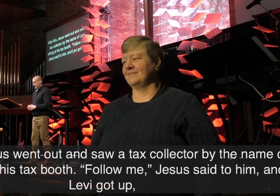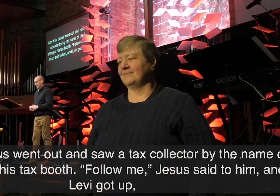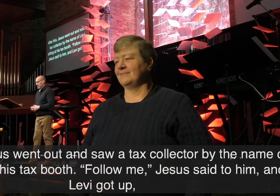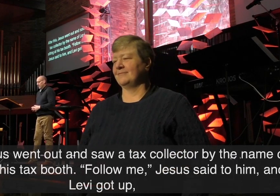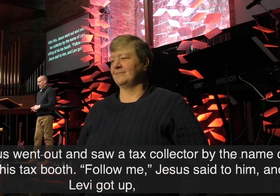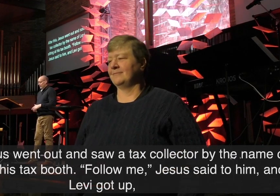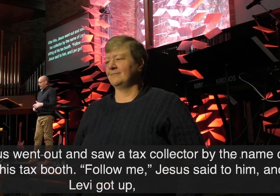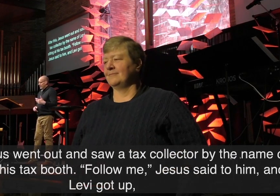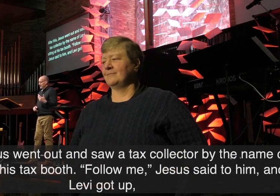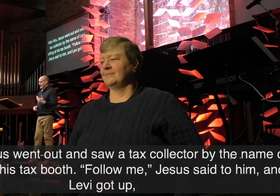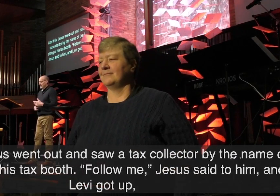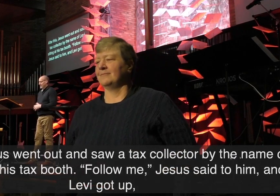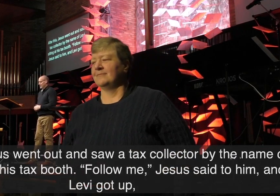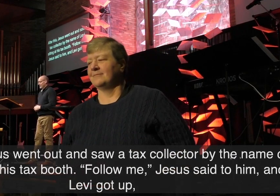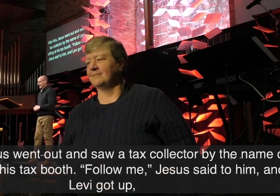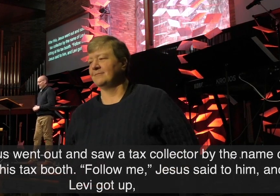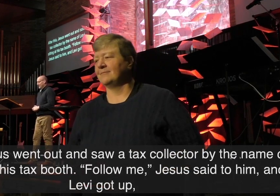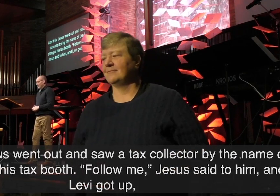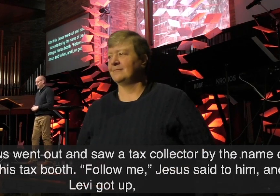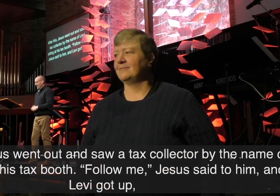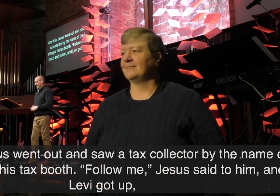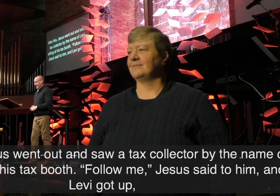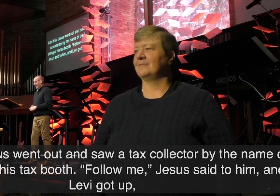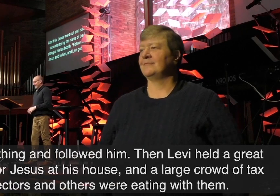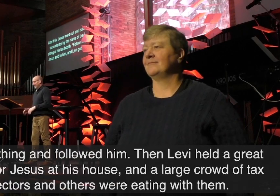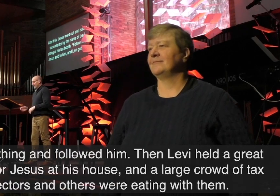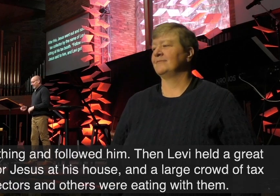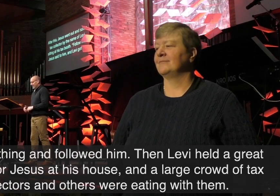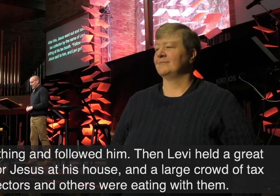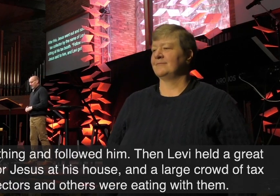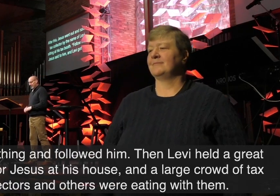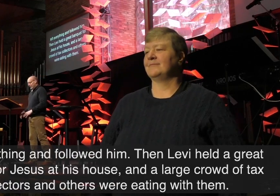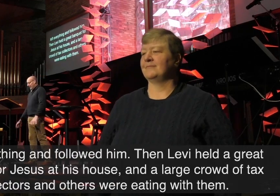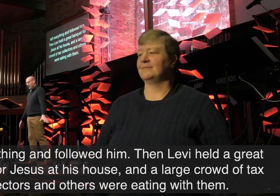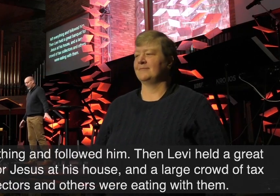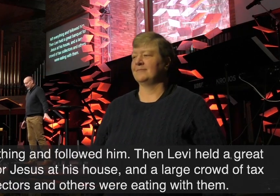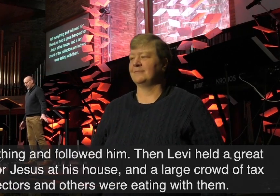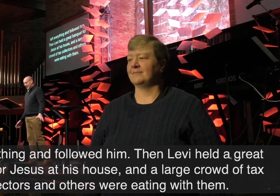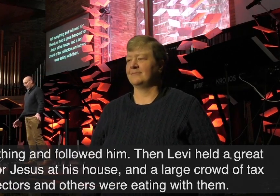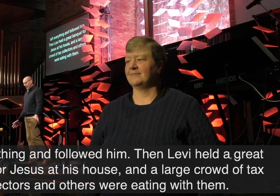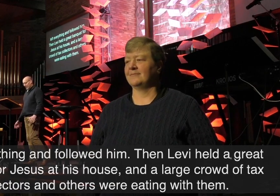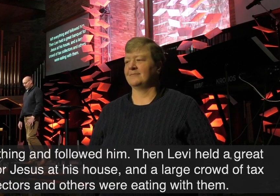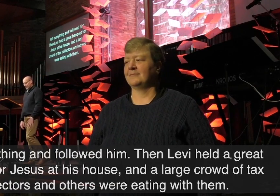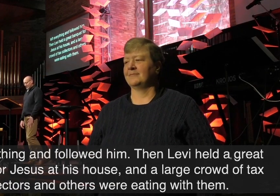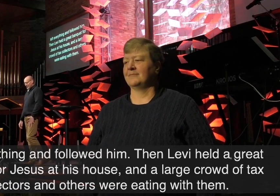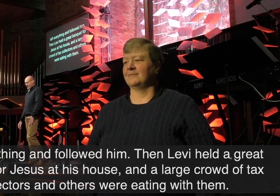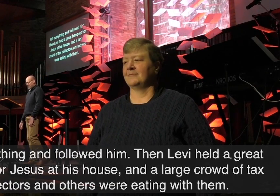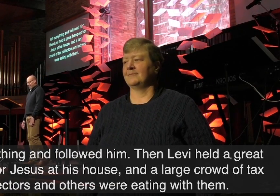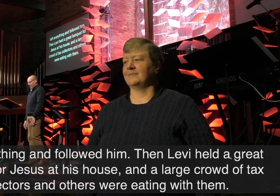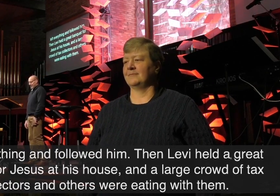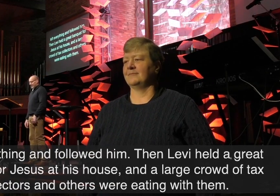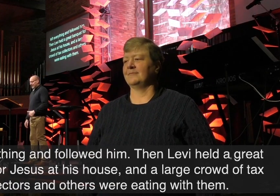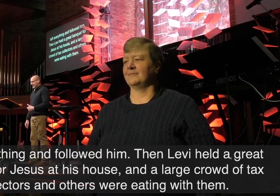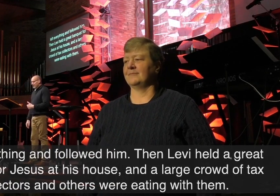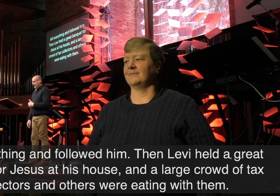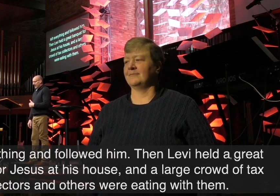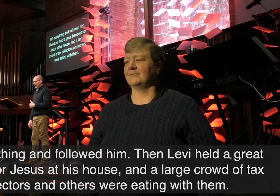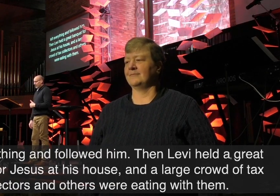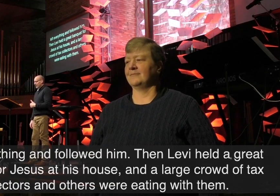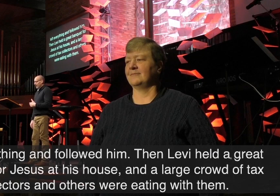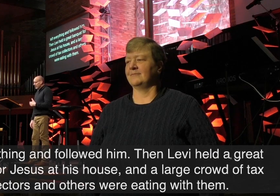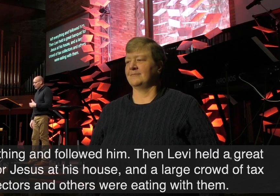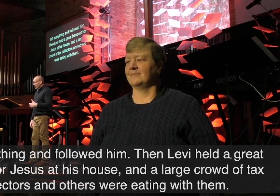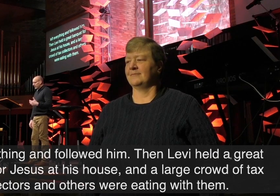tax booth. Follow me, Jesus said to him. And Levi got up, left everything, and followed Jesus. Then